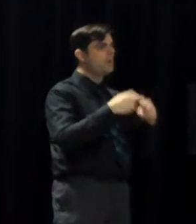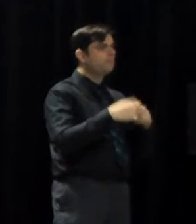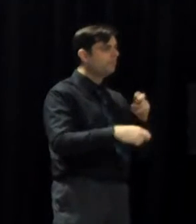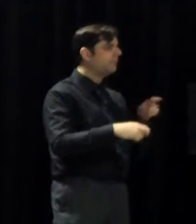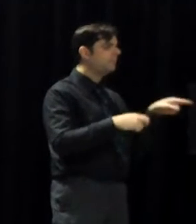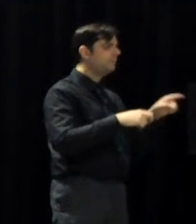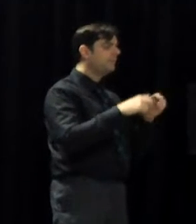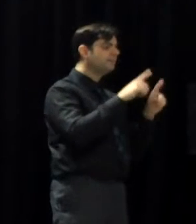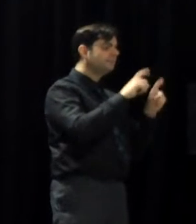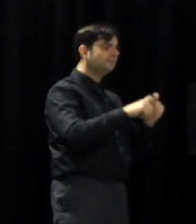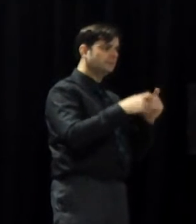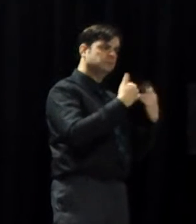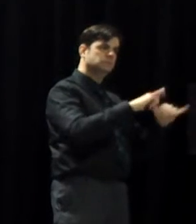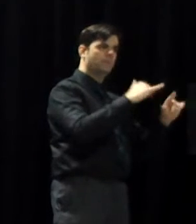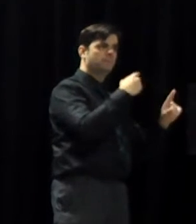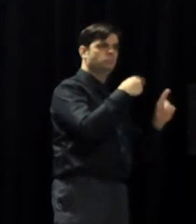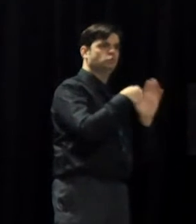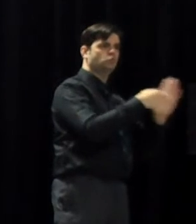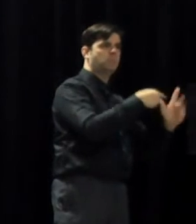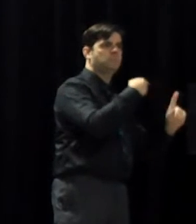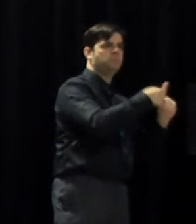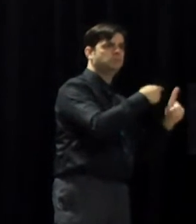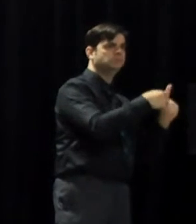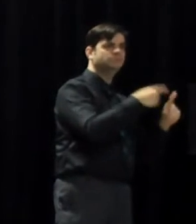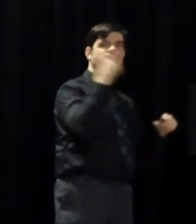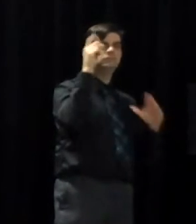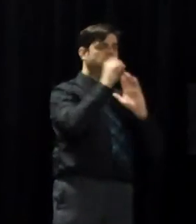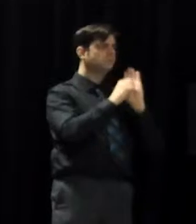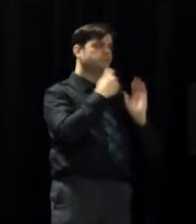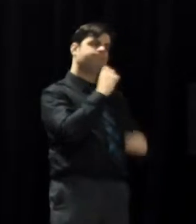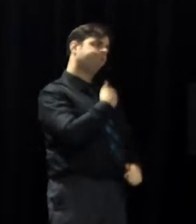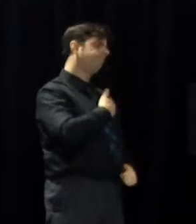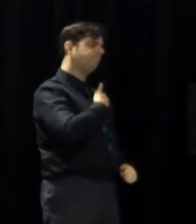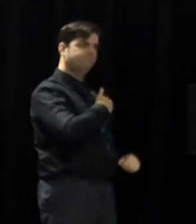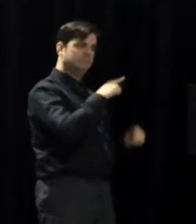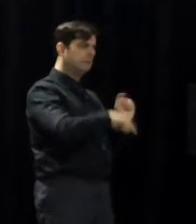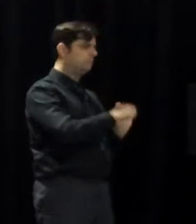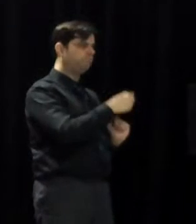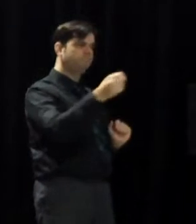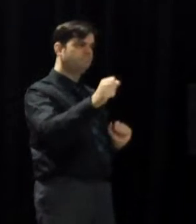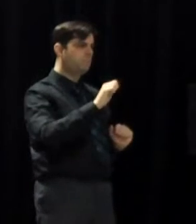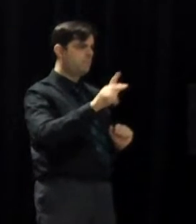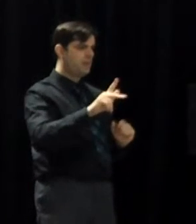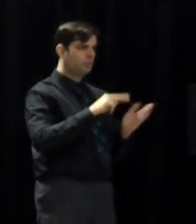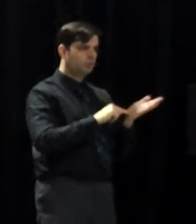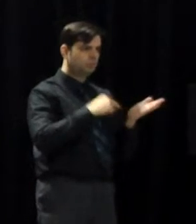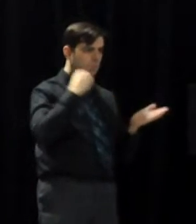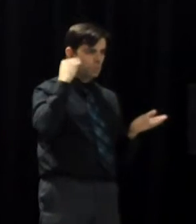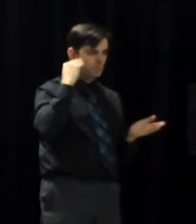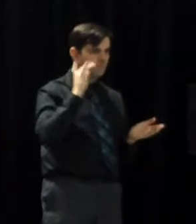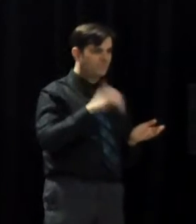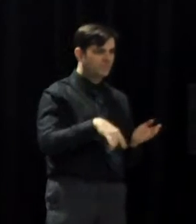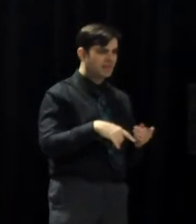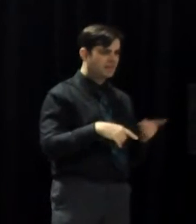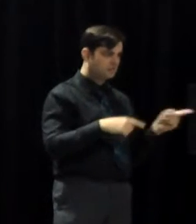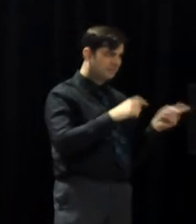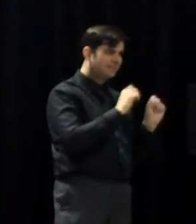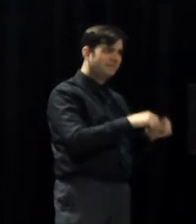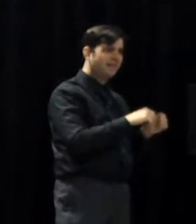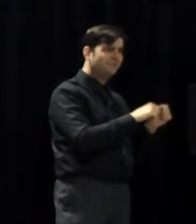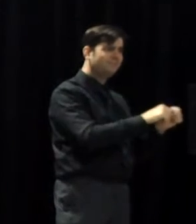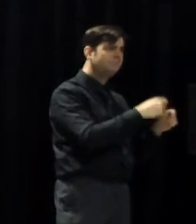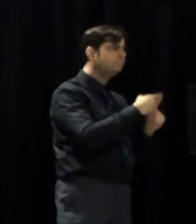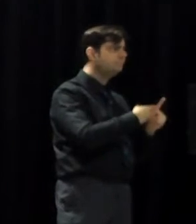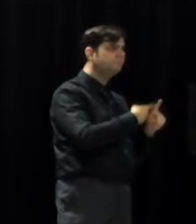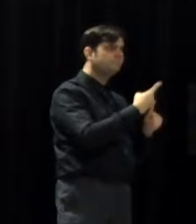for months. So each person's different. And it's gonna be part of these nursing homes or these? It would be nursing